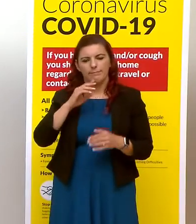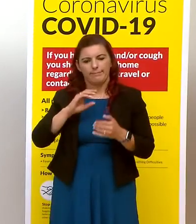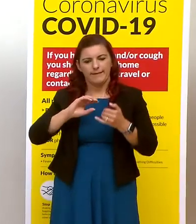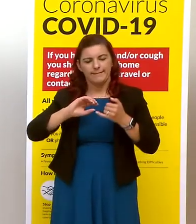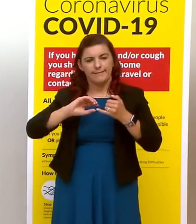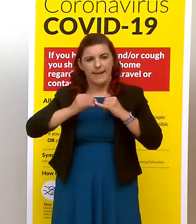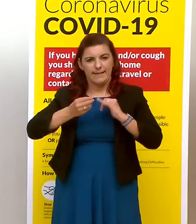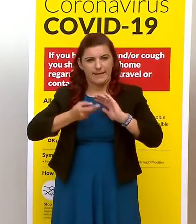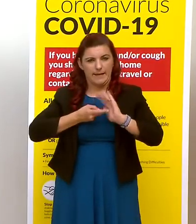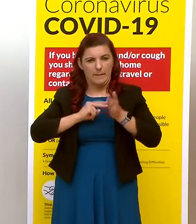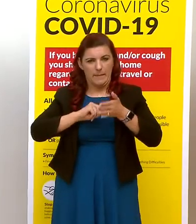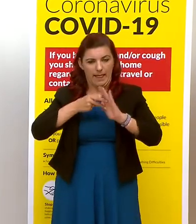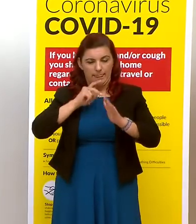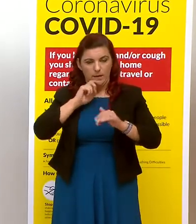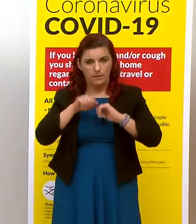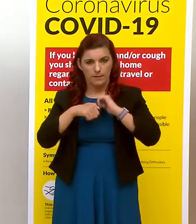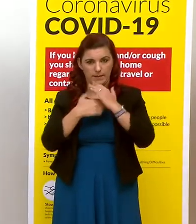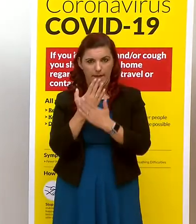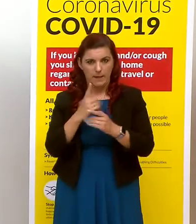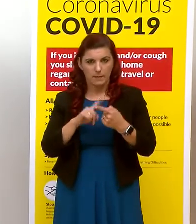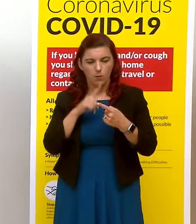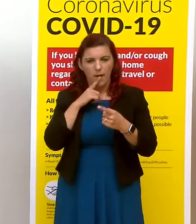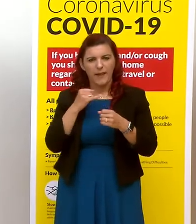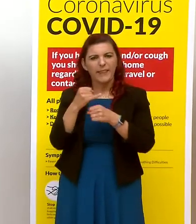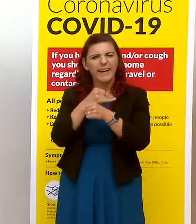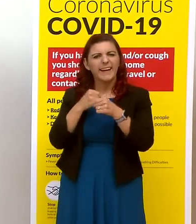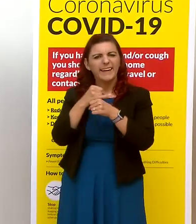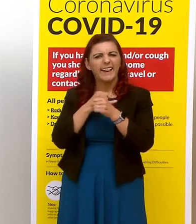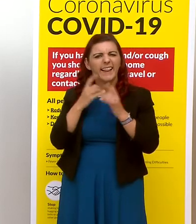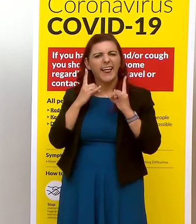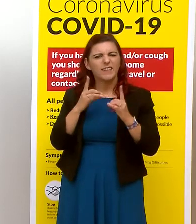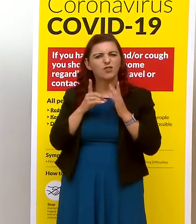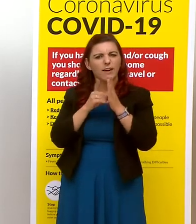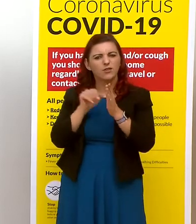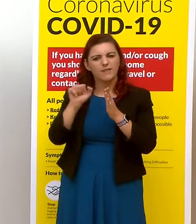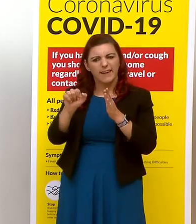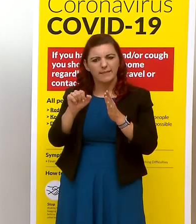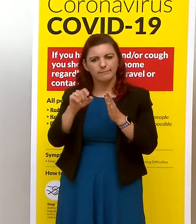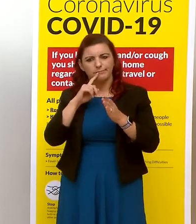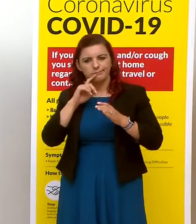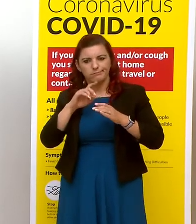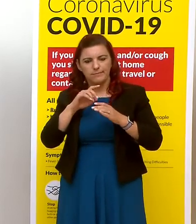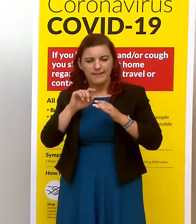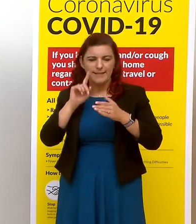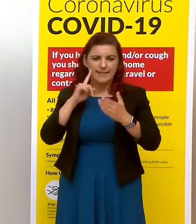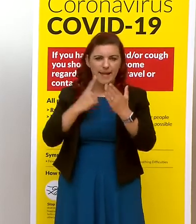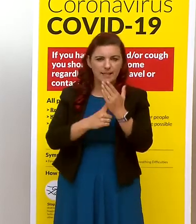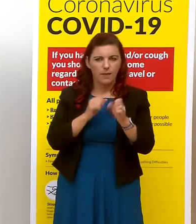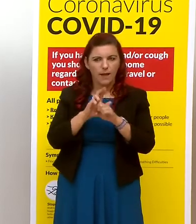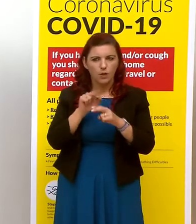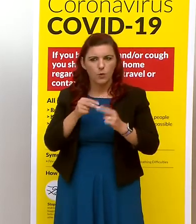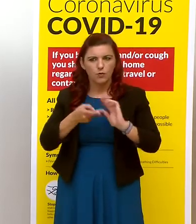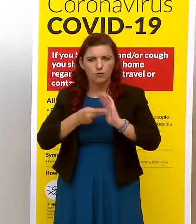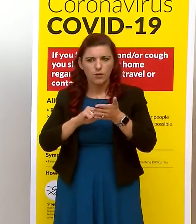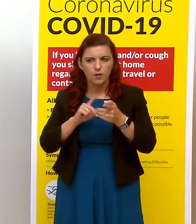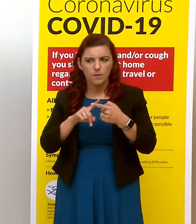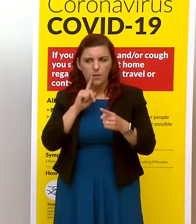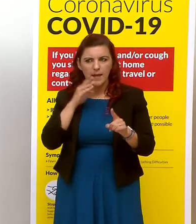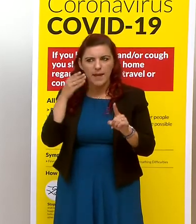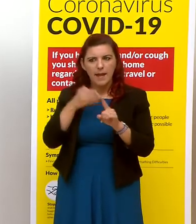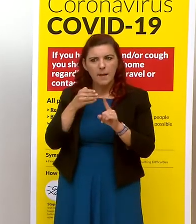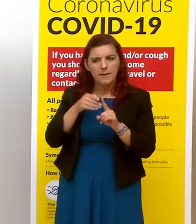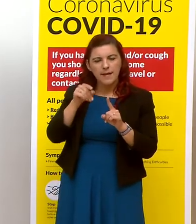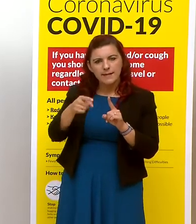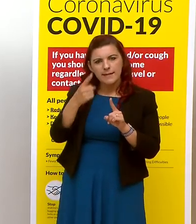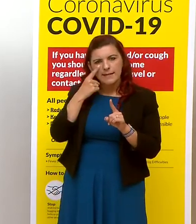by Lorraine Doherty, our Clinical Director of Health Protection, and that's the purpose of the testing strategy is to see how we can